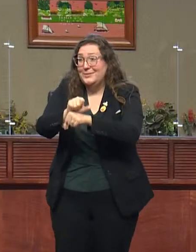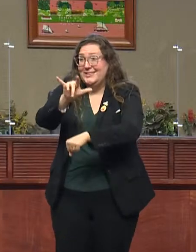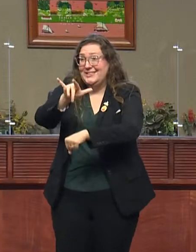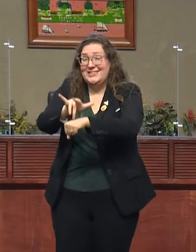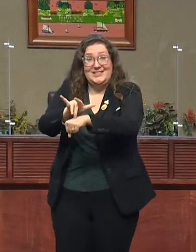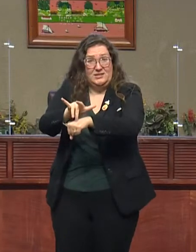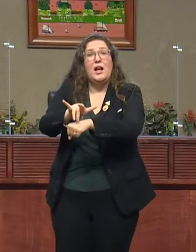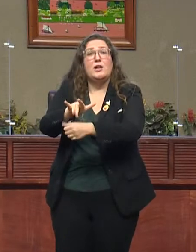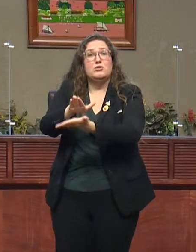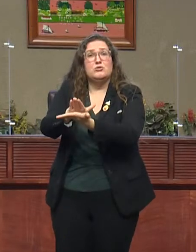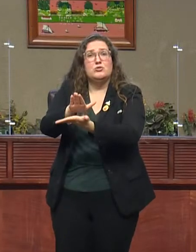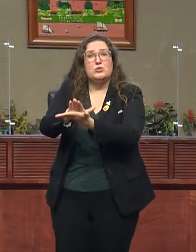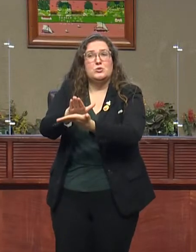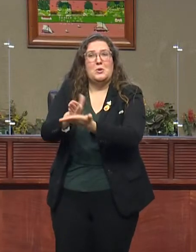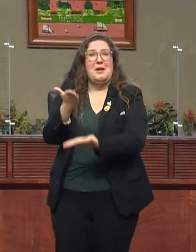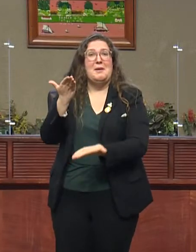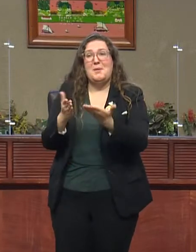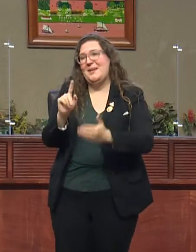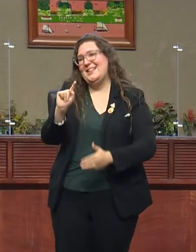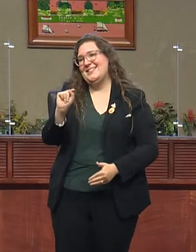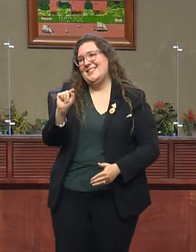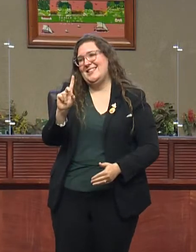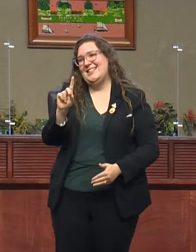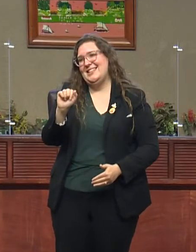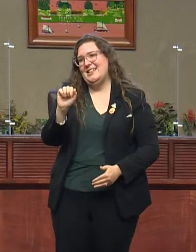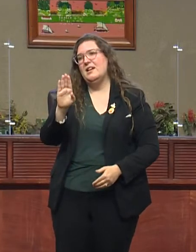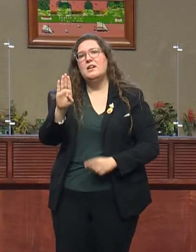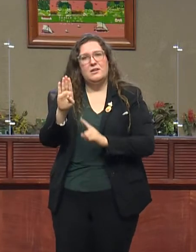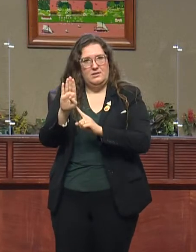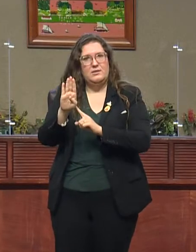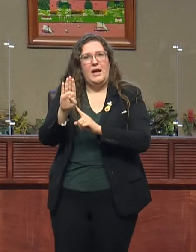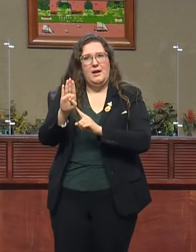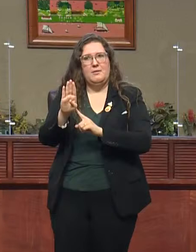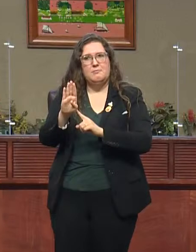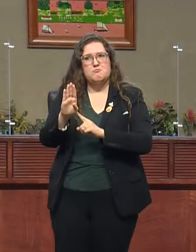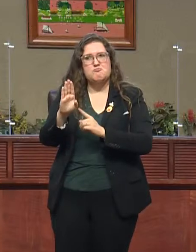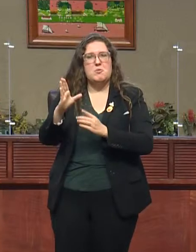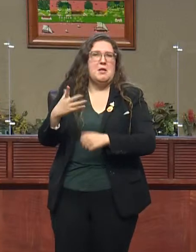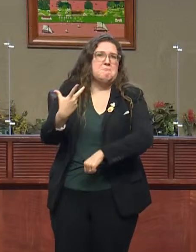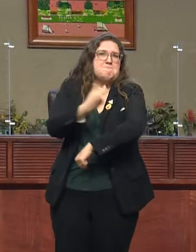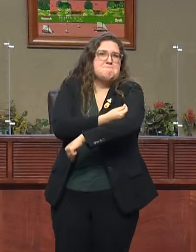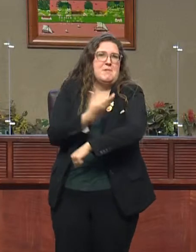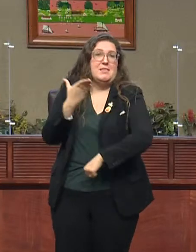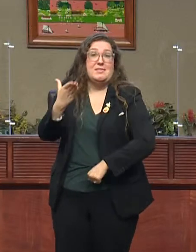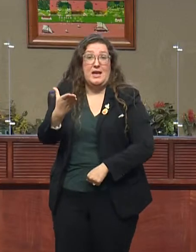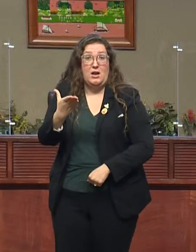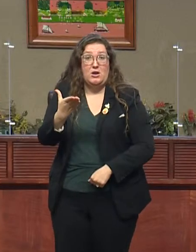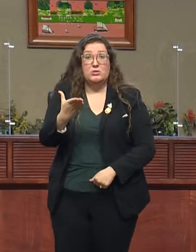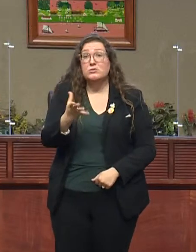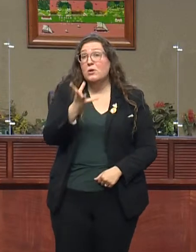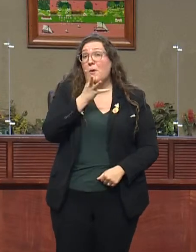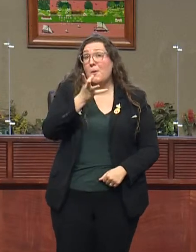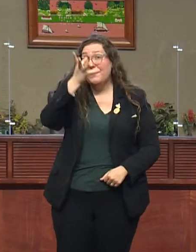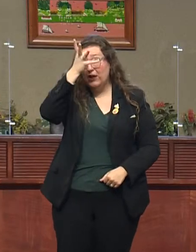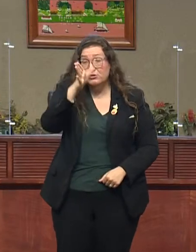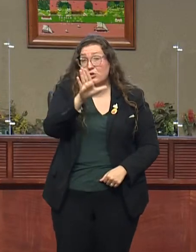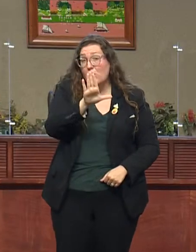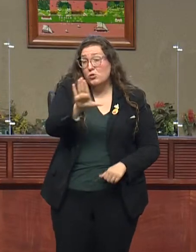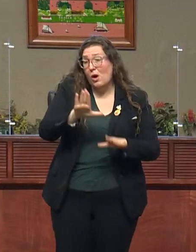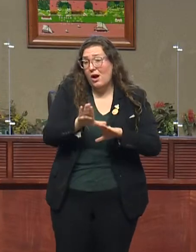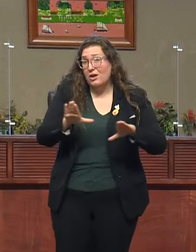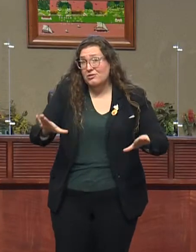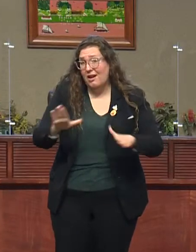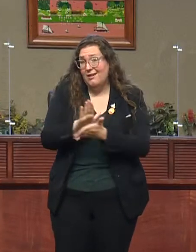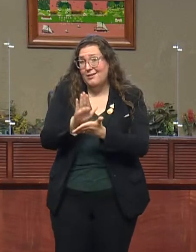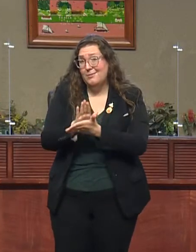important for parents, when you receive the package from the school with information, to sign the consent, because the vaccine will not be able